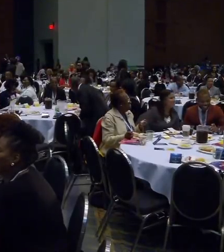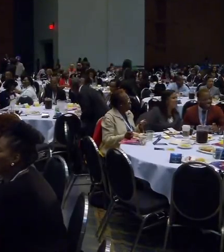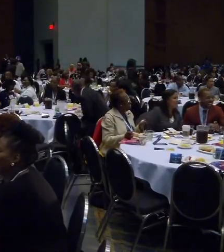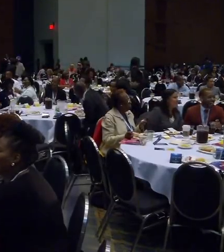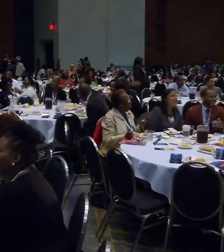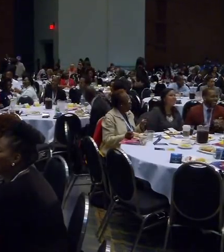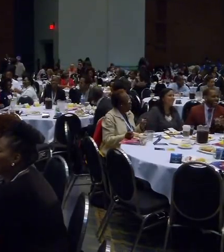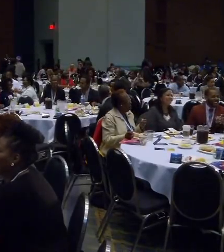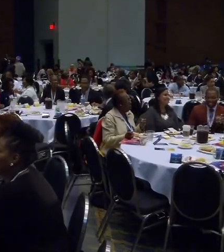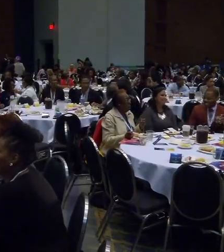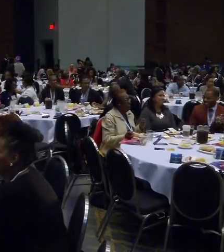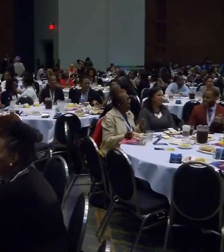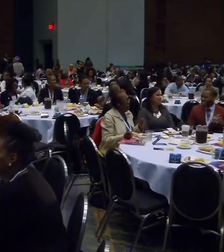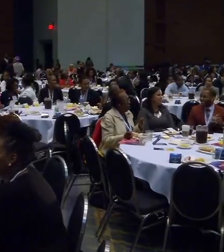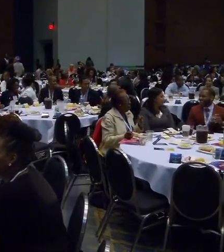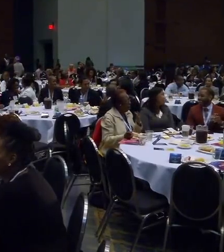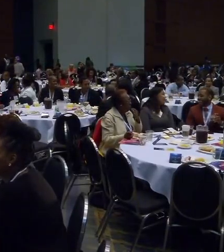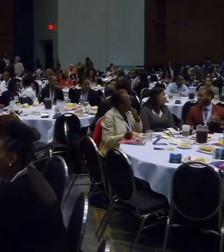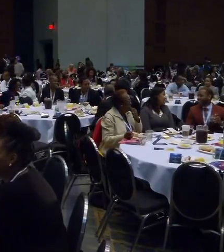name.